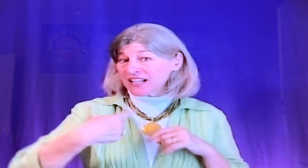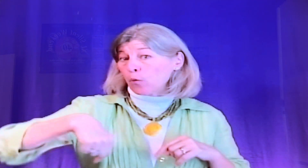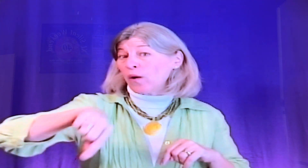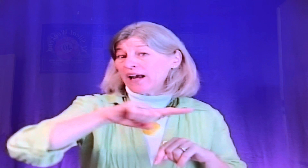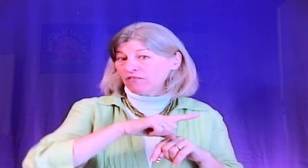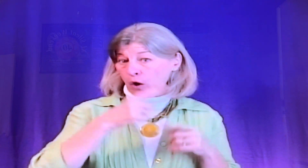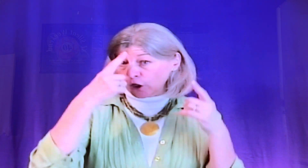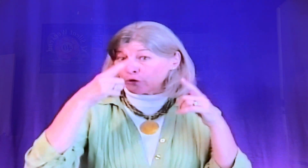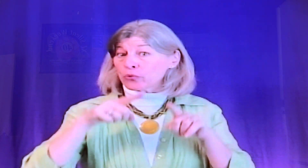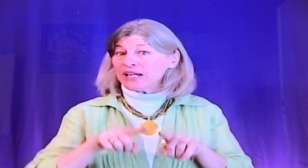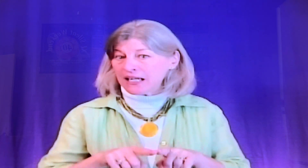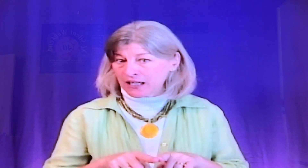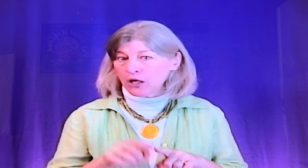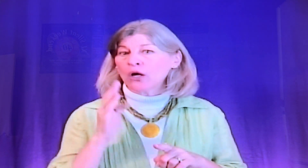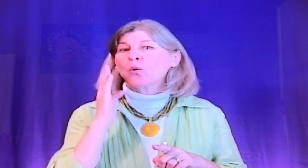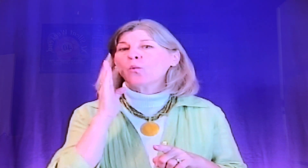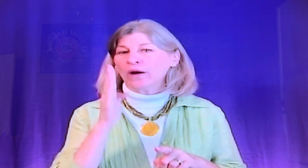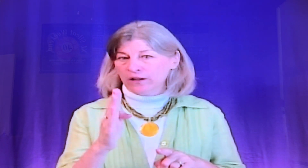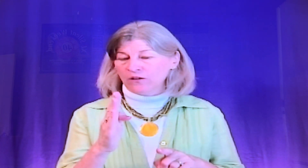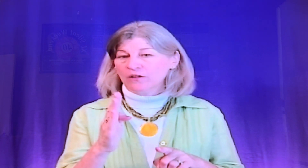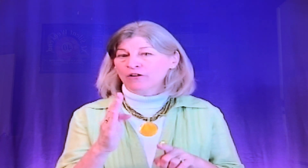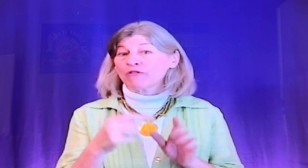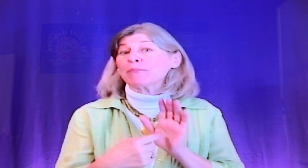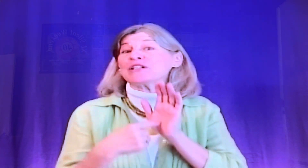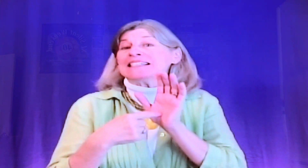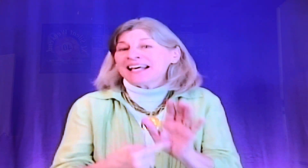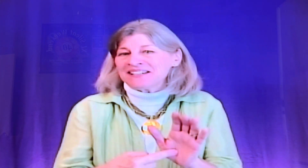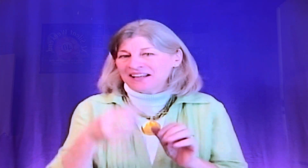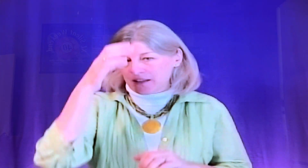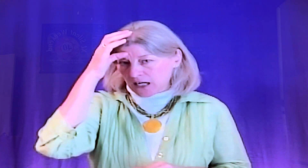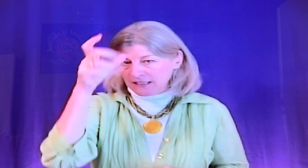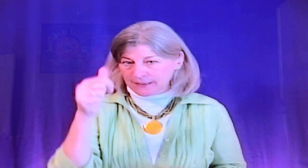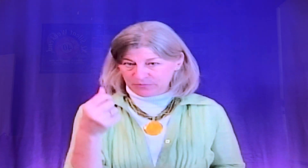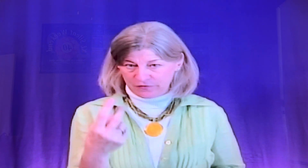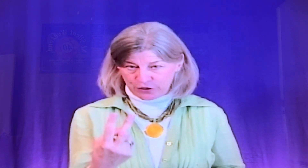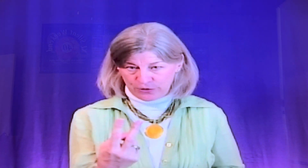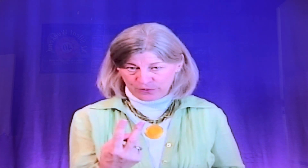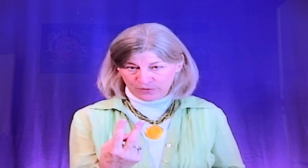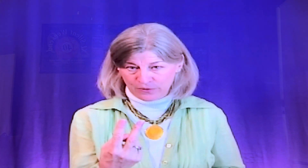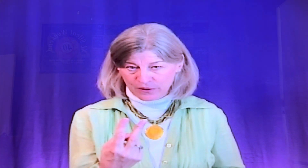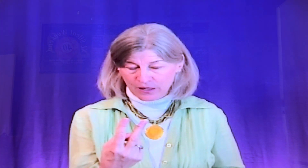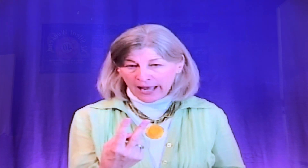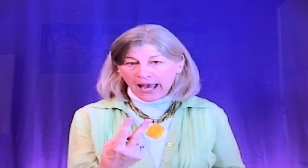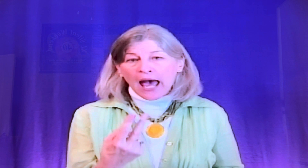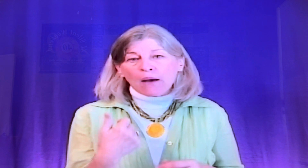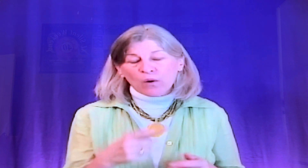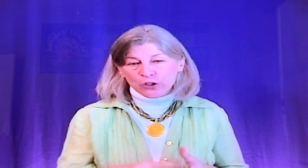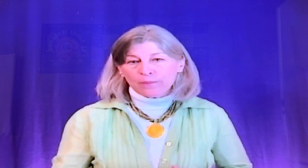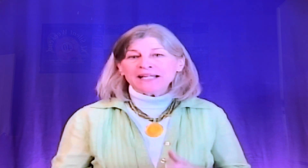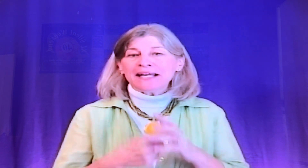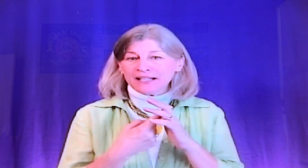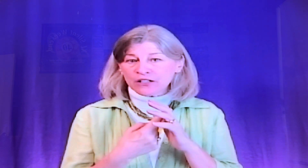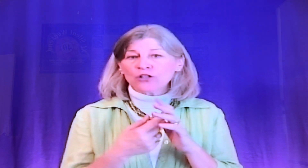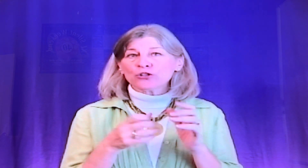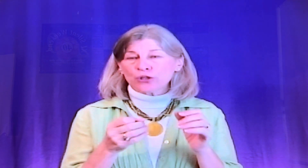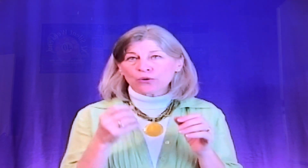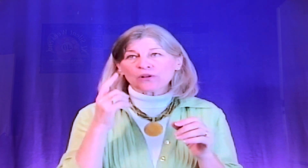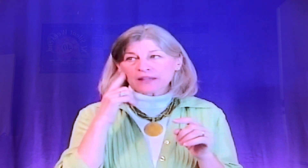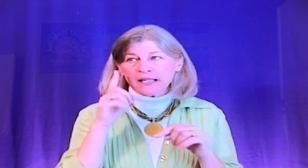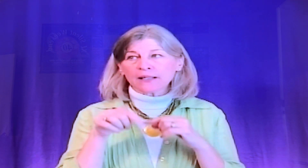we have all agreed will represent the concept of 2. And when you begin to think